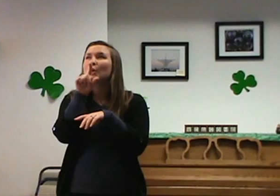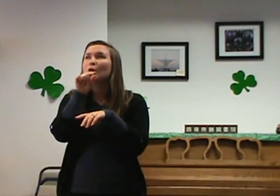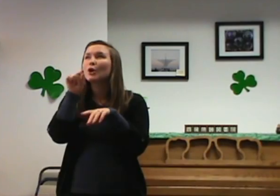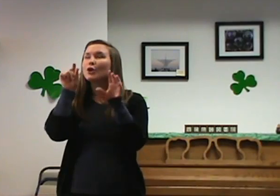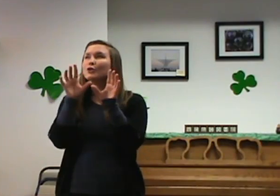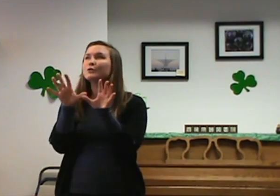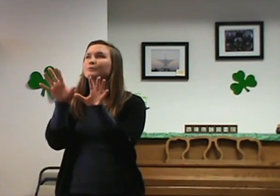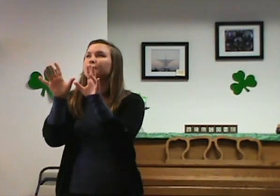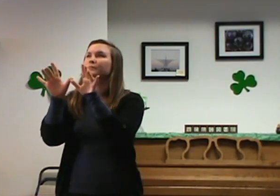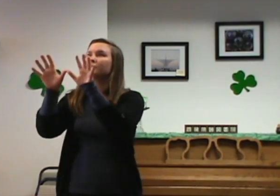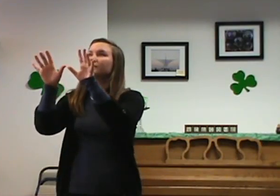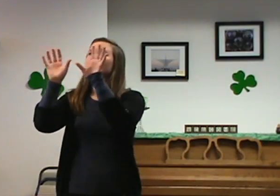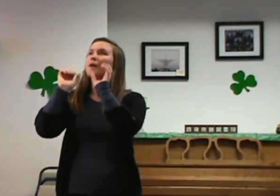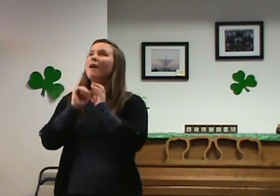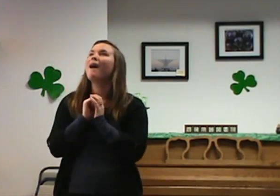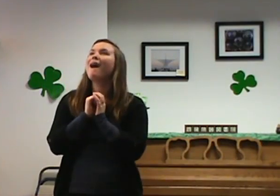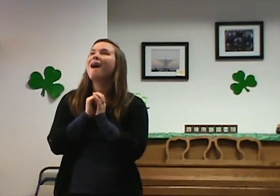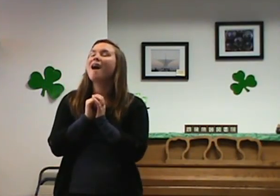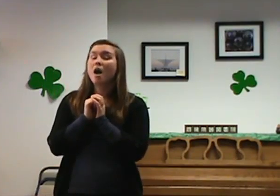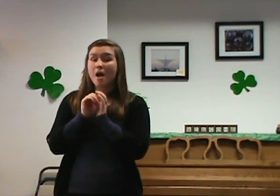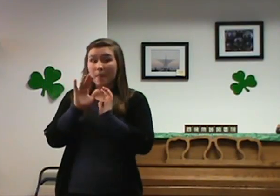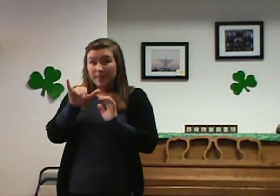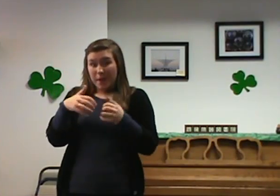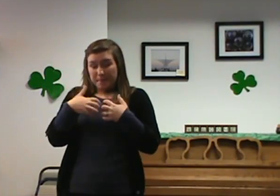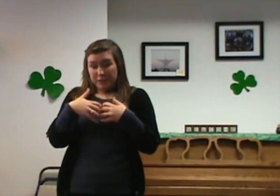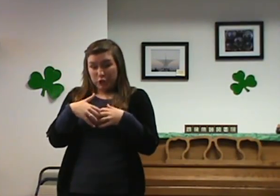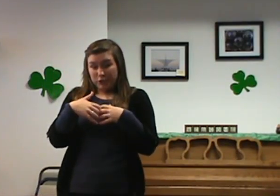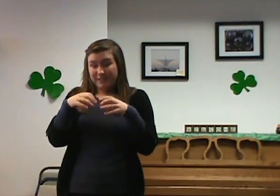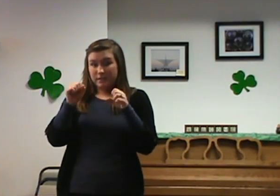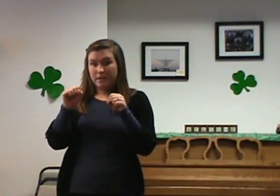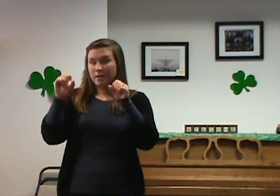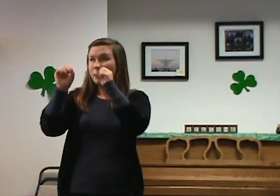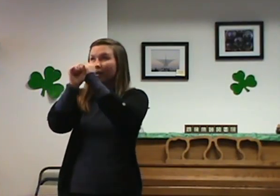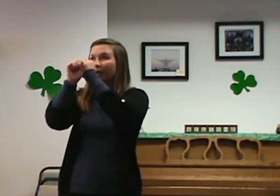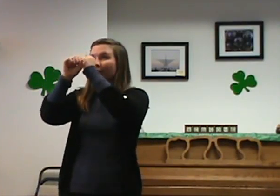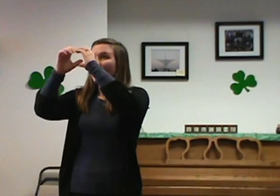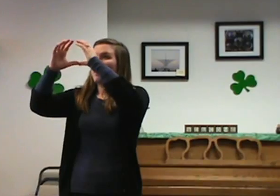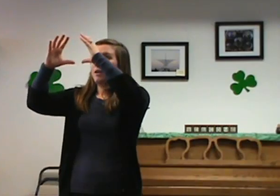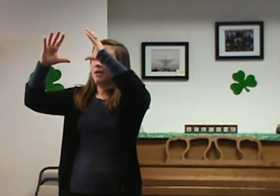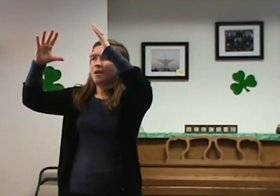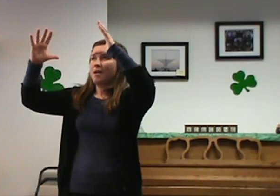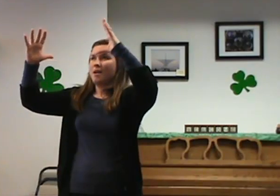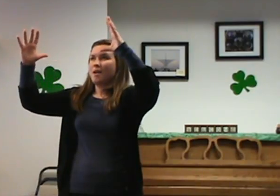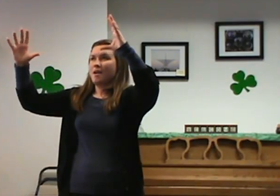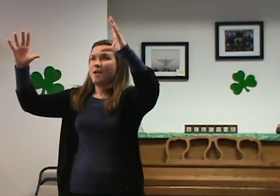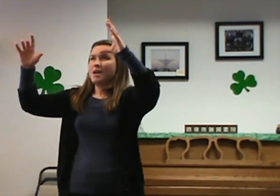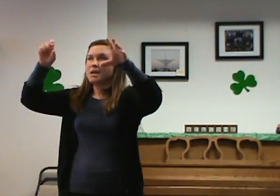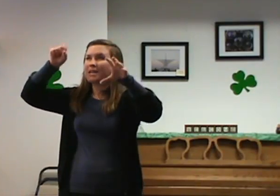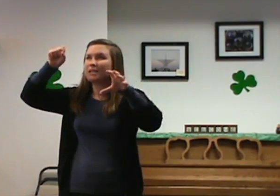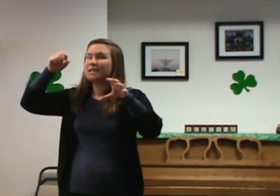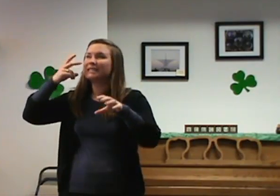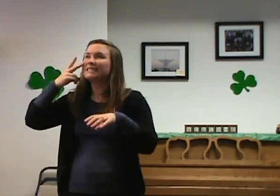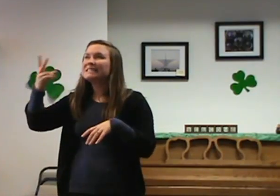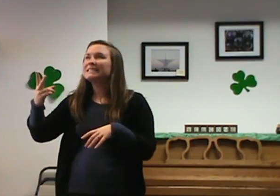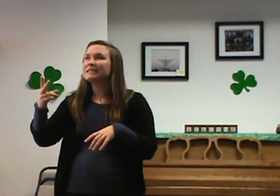they can zoom in the outdoors or that. If it's someone that does crafts or